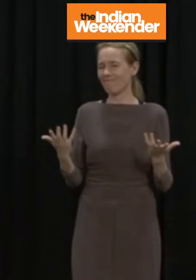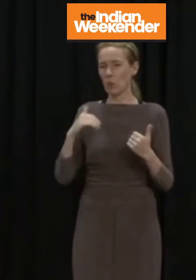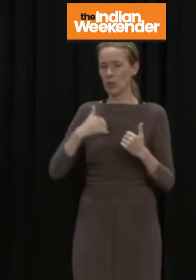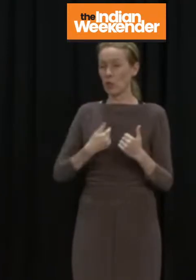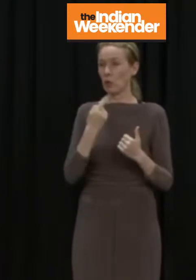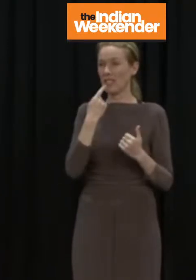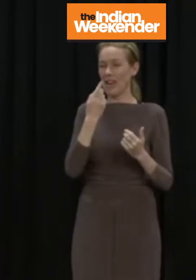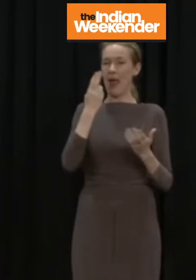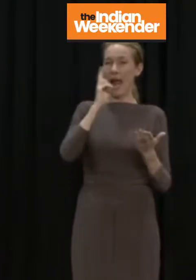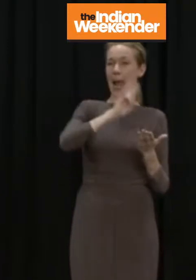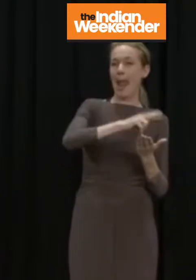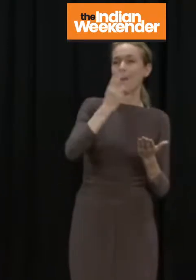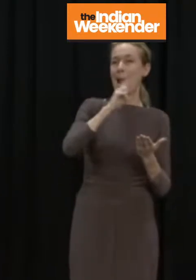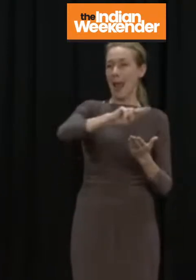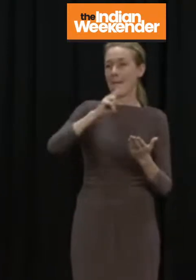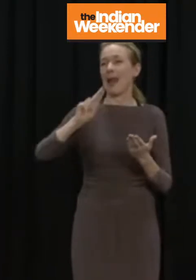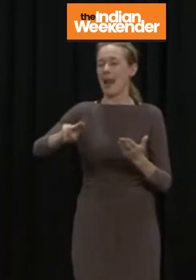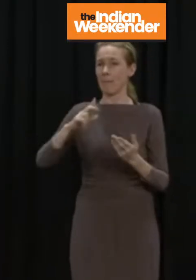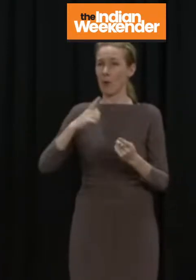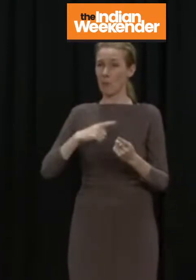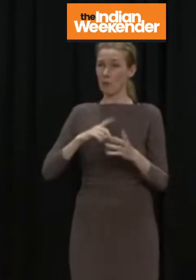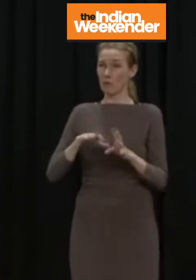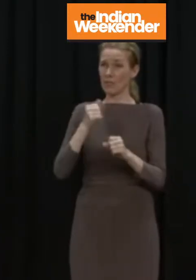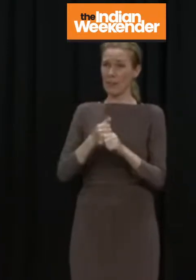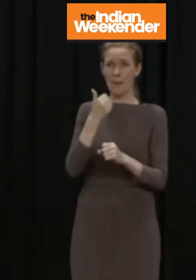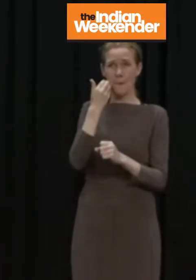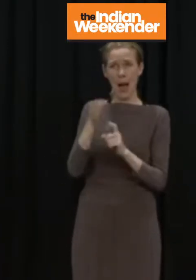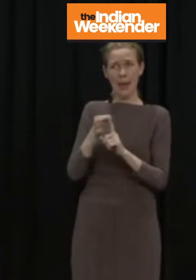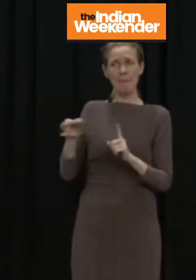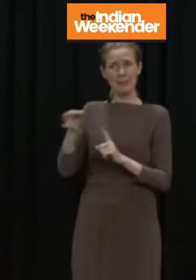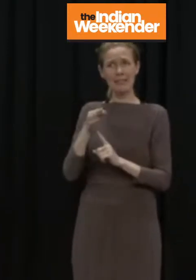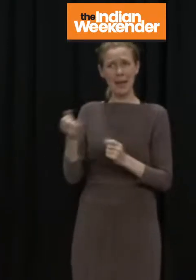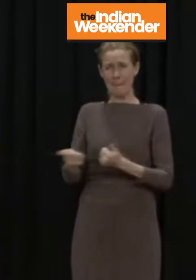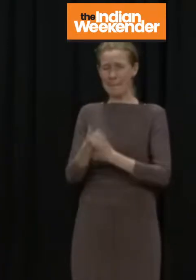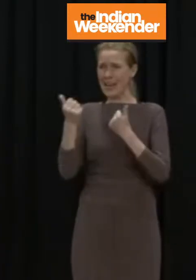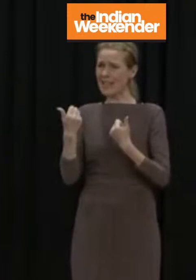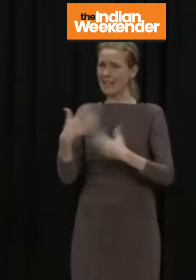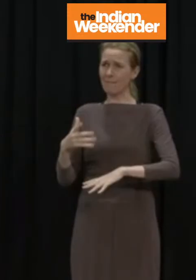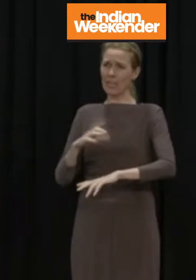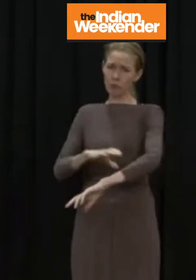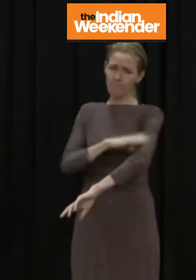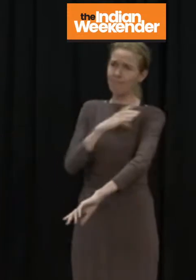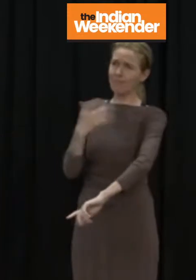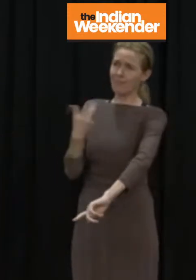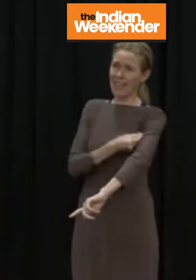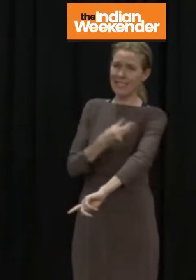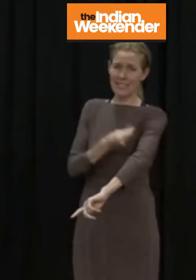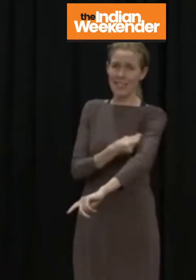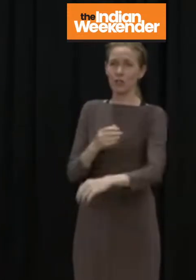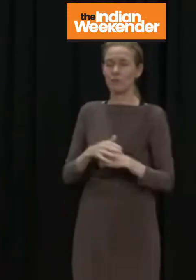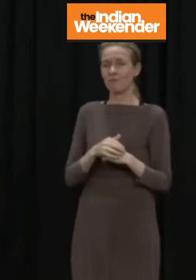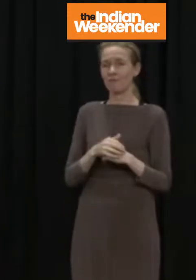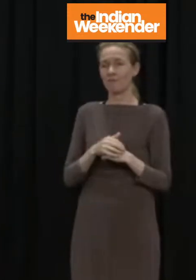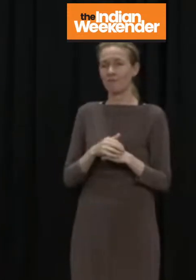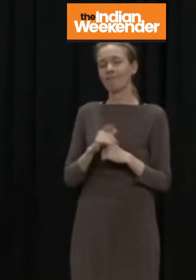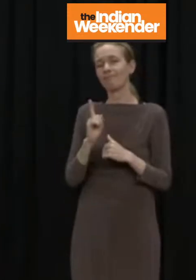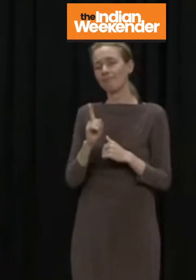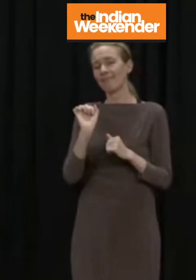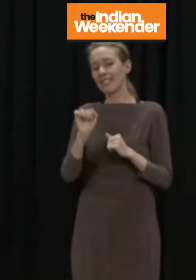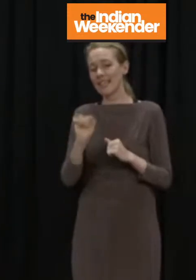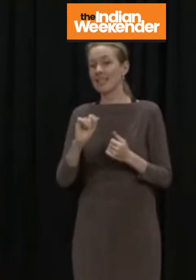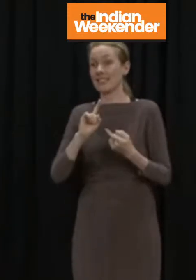uptake of vaccination amongst Māori and Pacific. They just happen to be disproportionately represented in the statistics of people who haven't yet